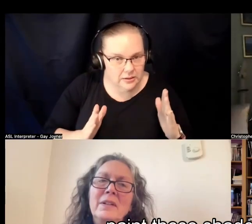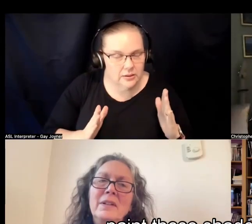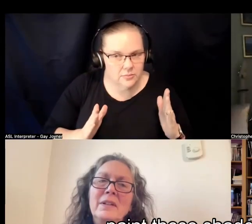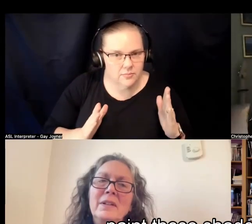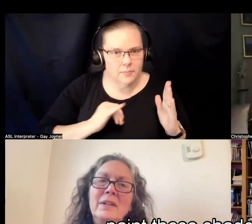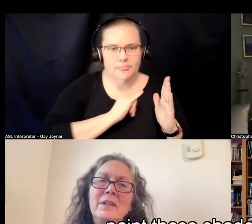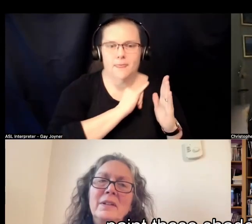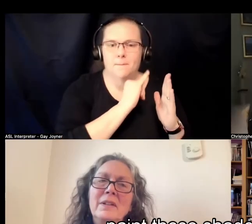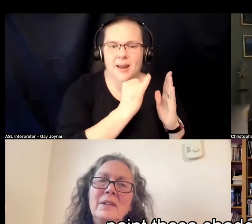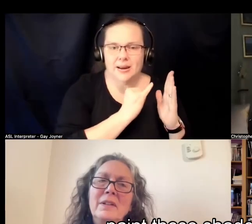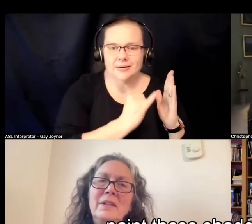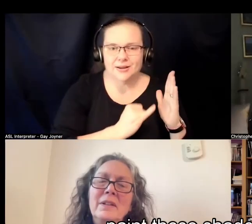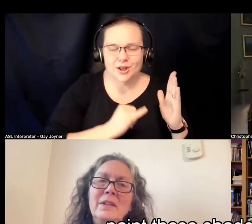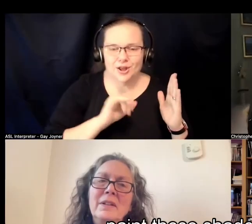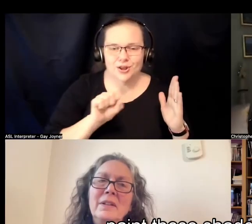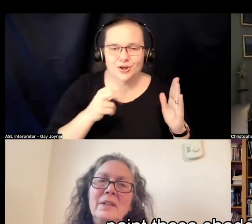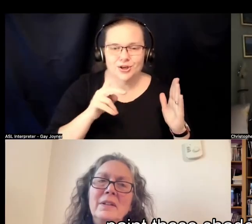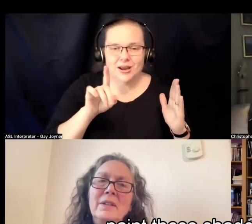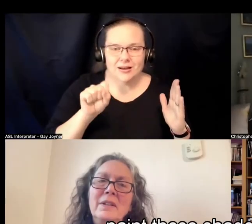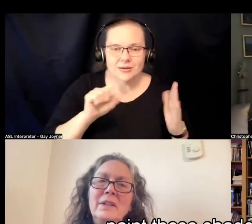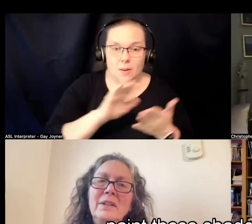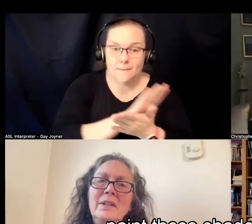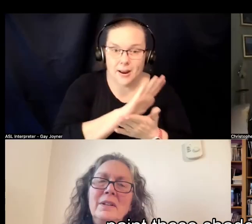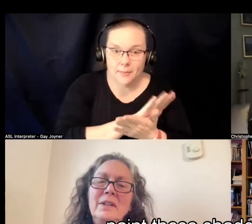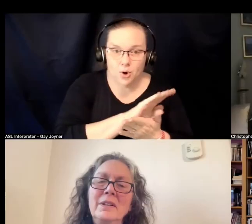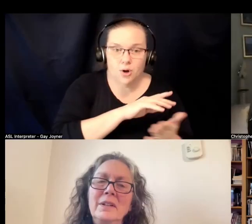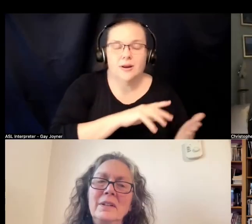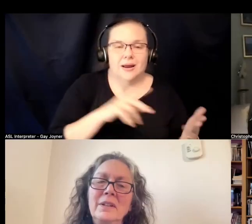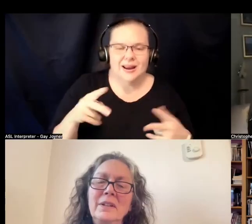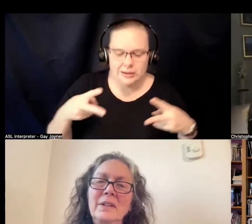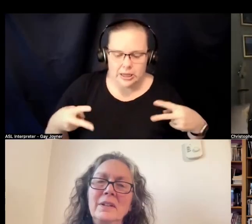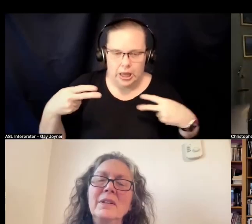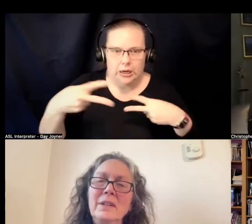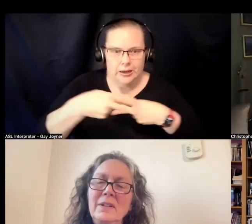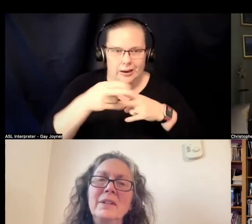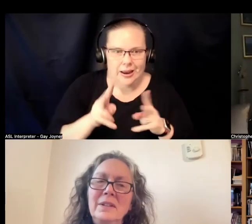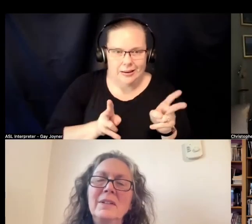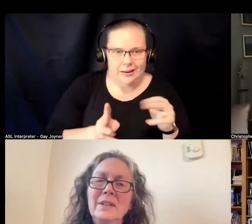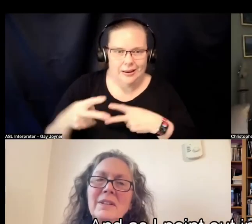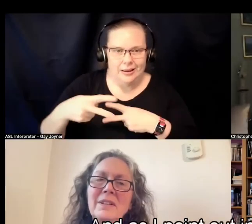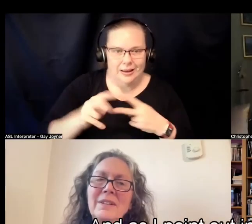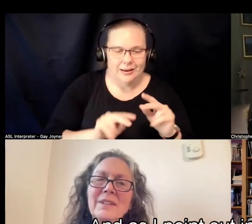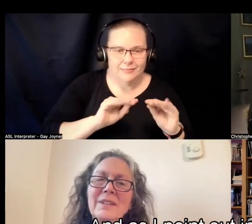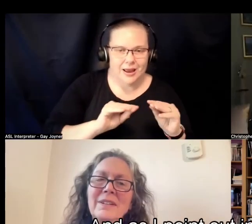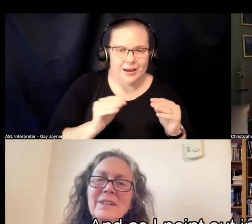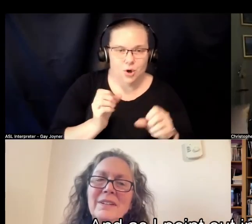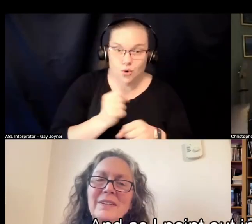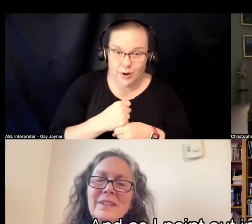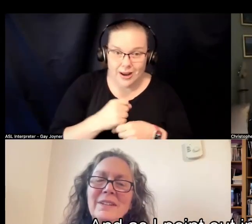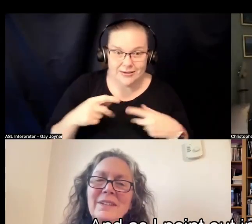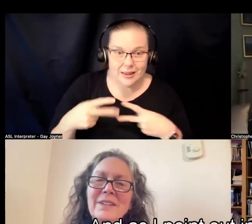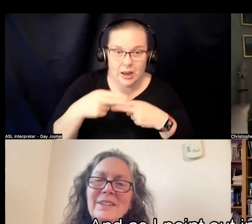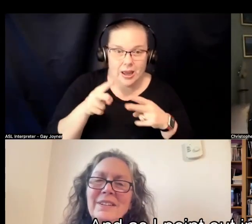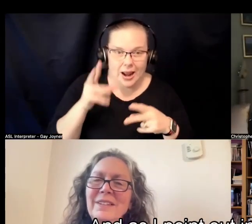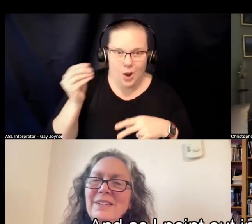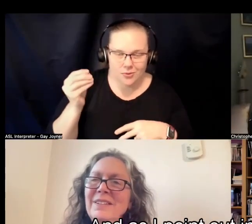these shades of paint on paper, and then he's starting to cut them out and create these cutouts. And as I point out in